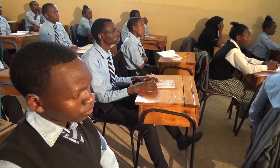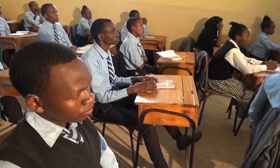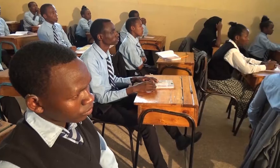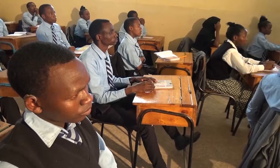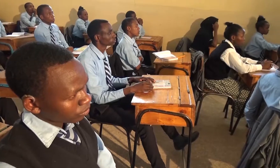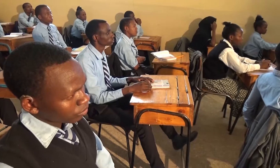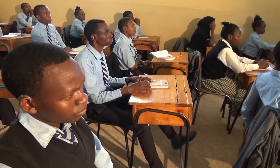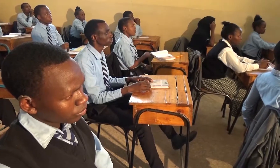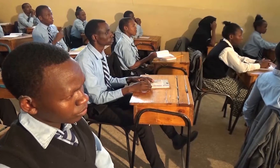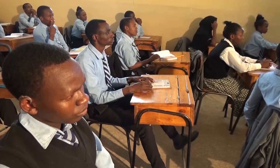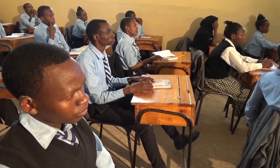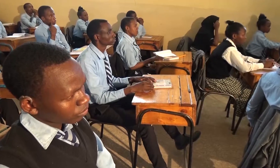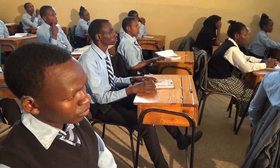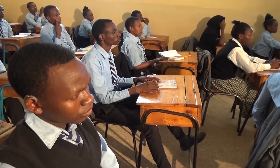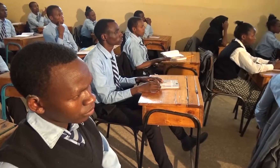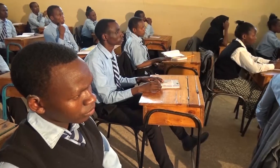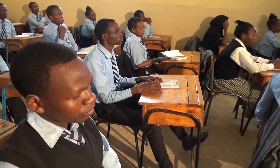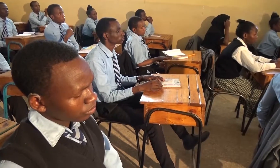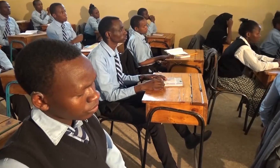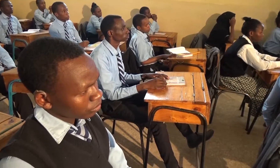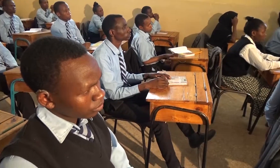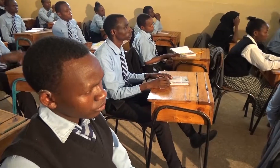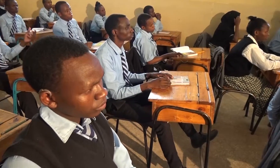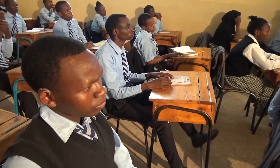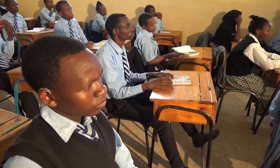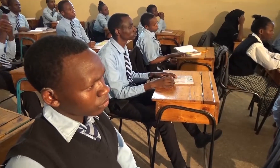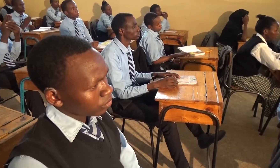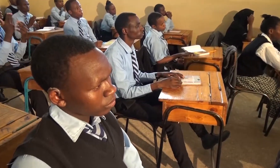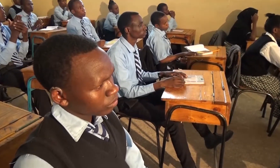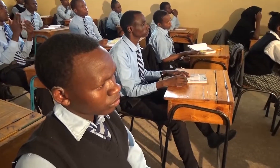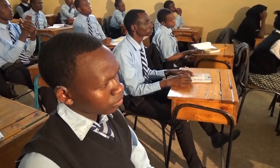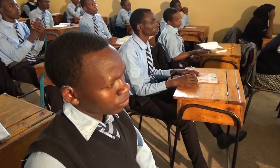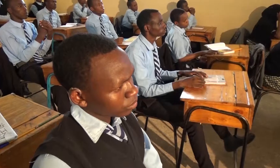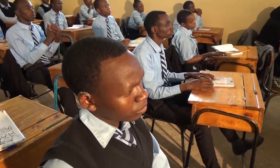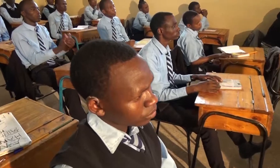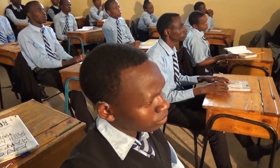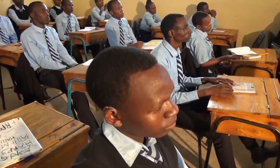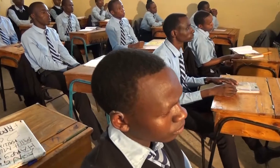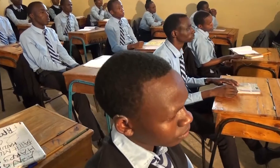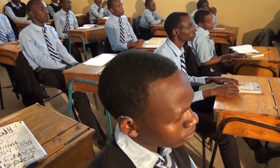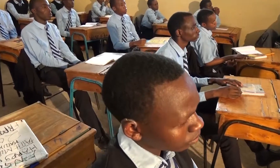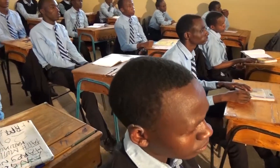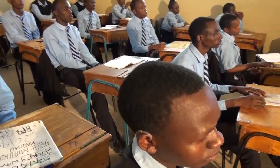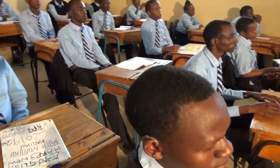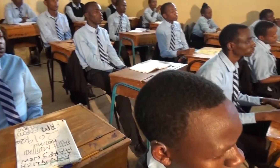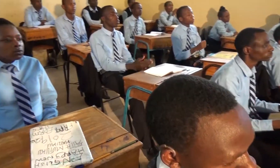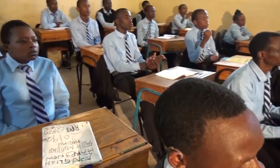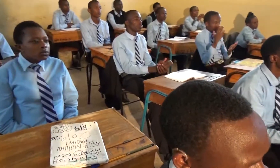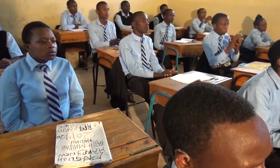the society. People do not think the same too. Maybe they have this female circumcision too. So